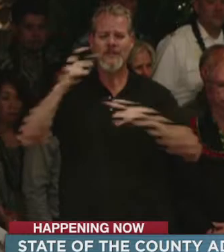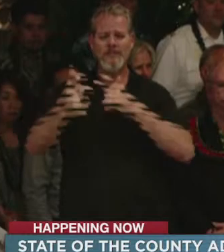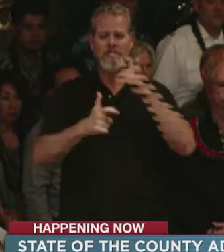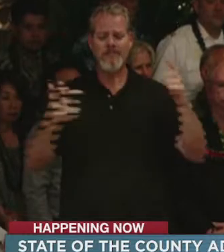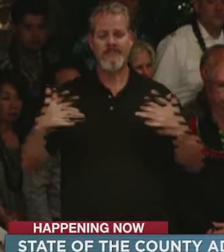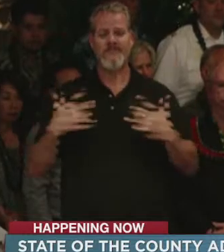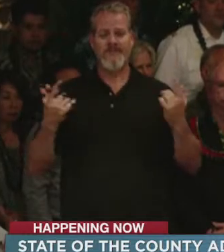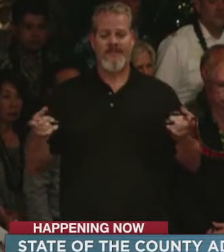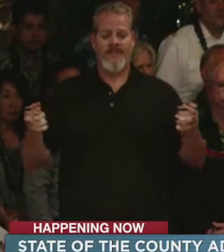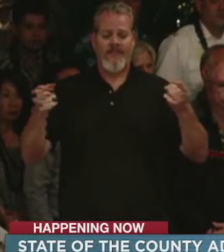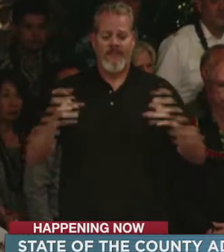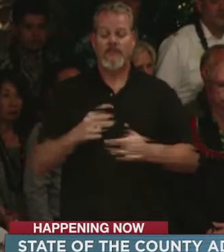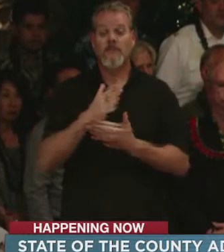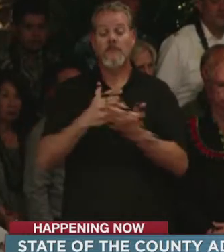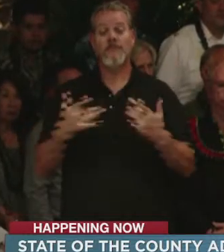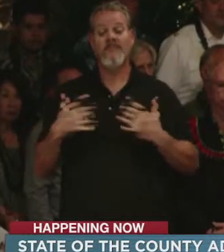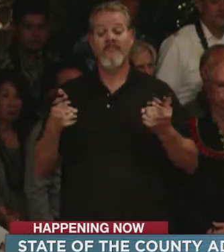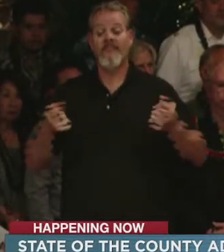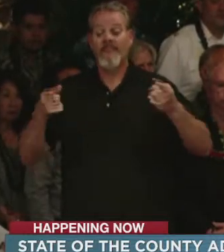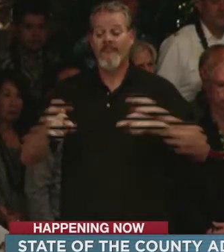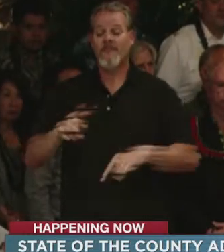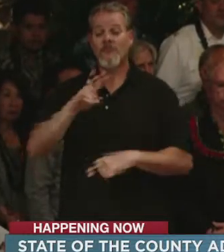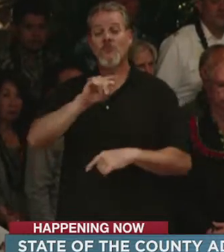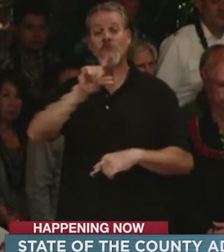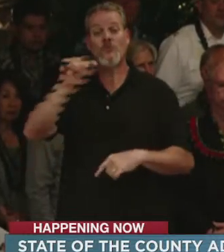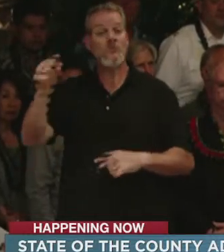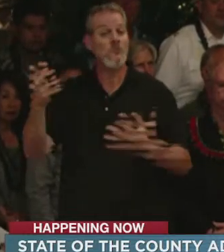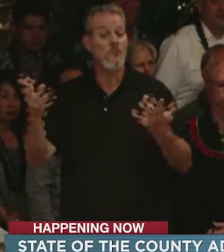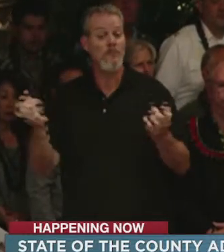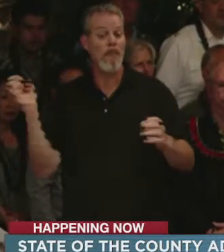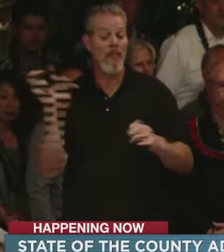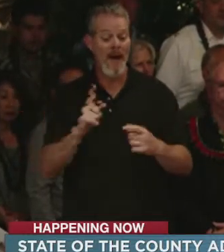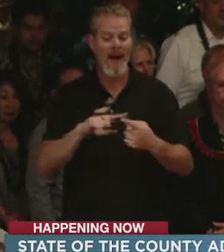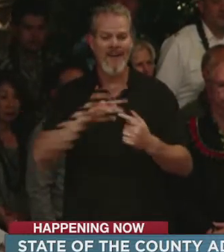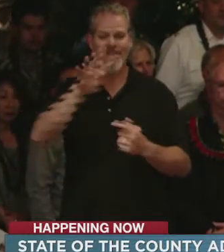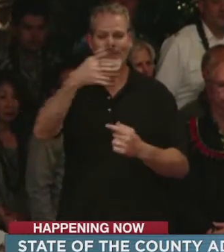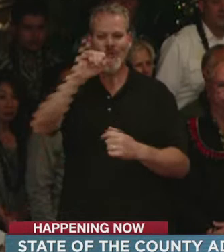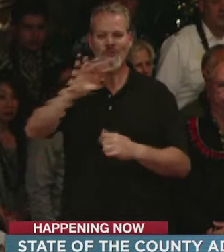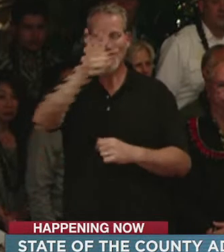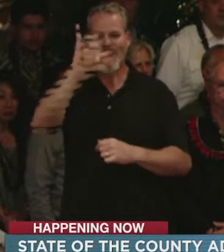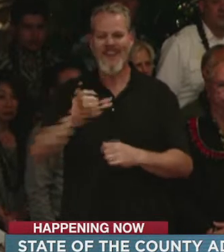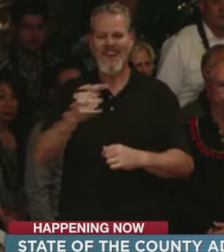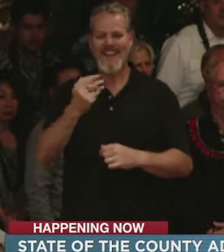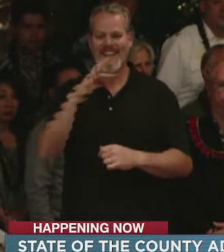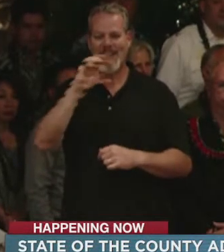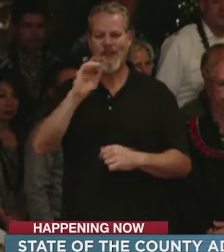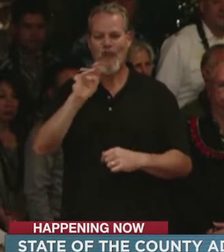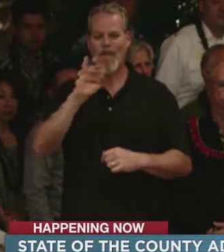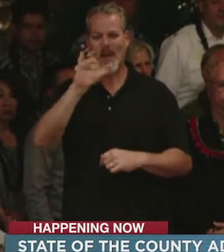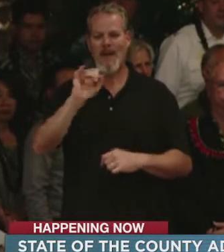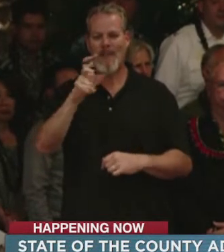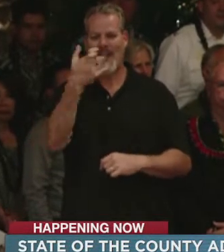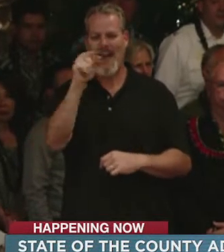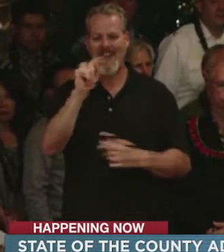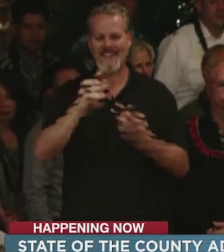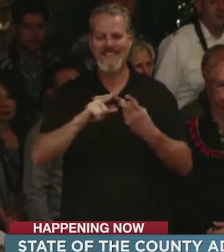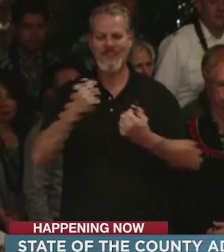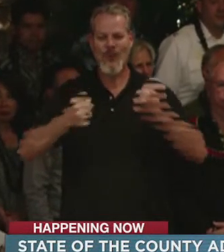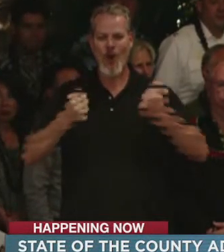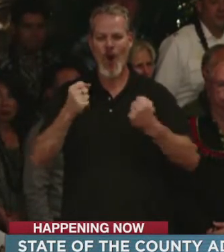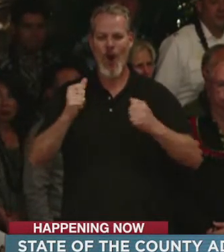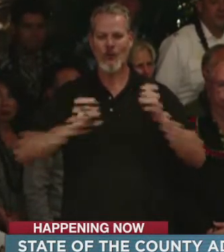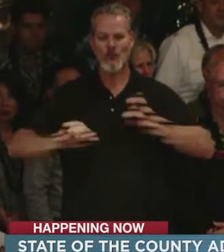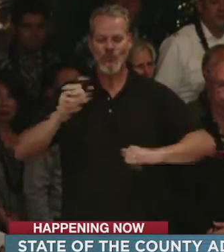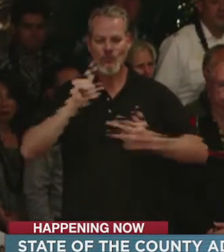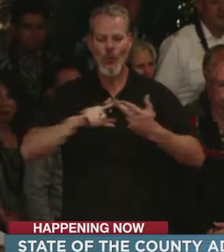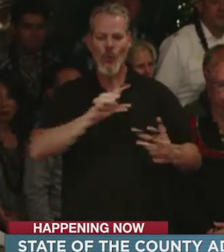of those events brought back in 2022 included the 4th of July Hilo Bay Blast and Car Show, the Queen